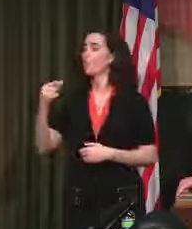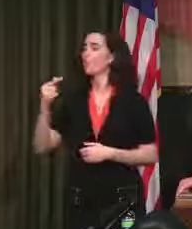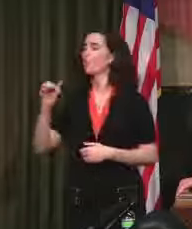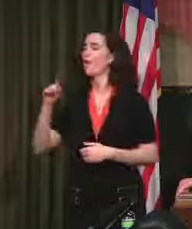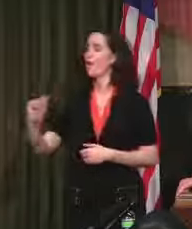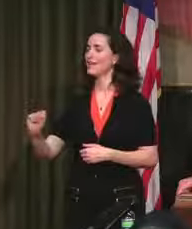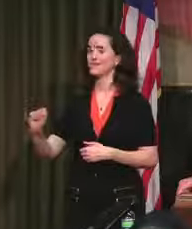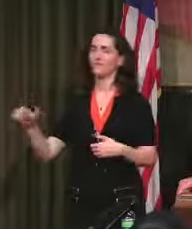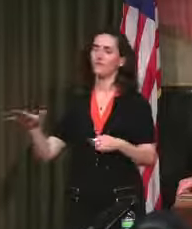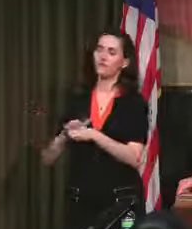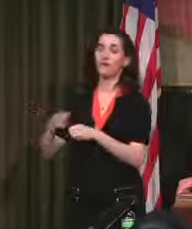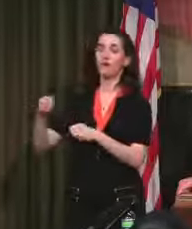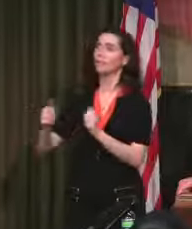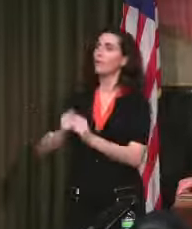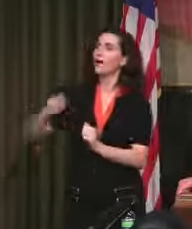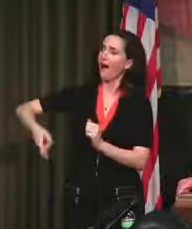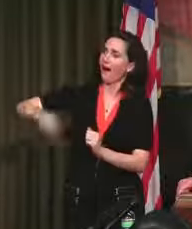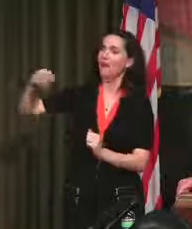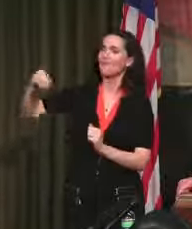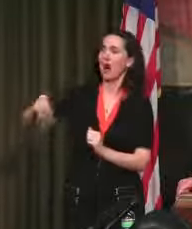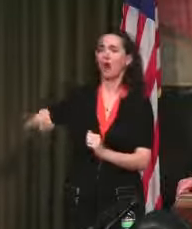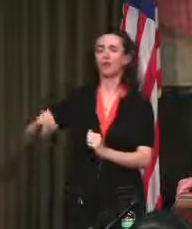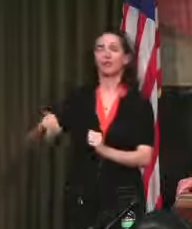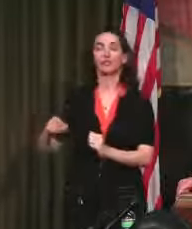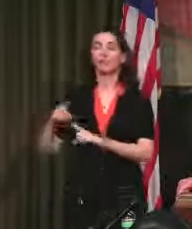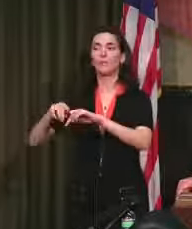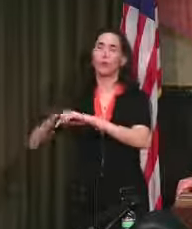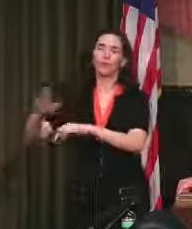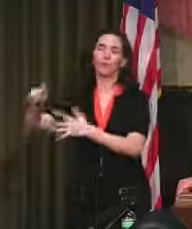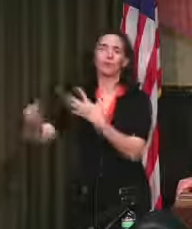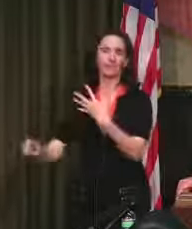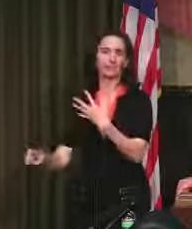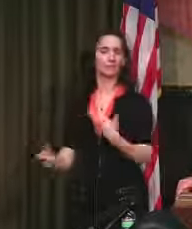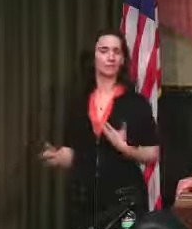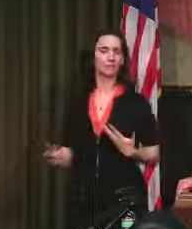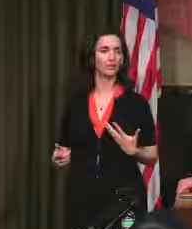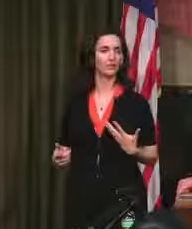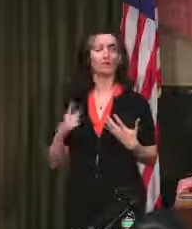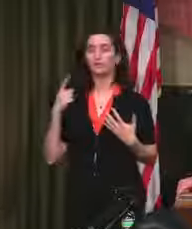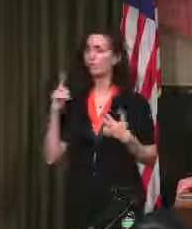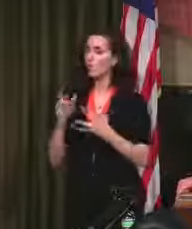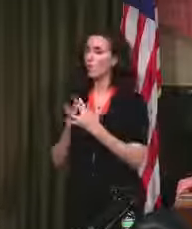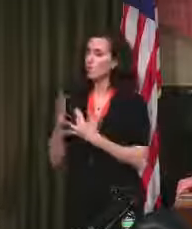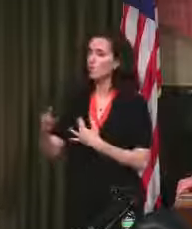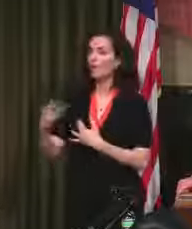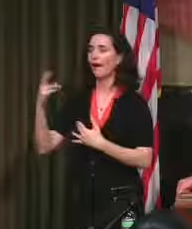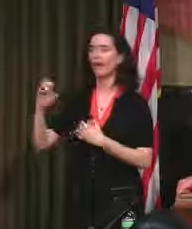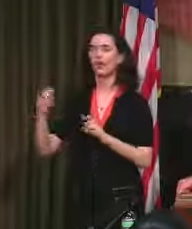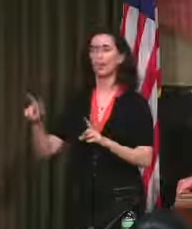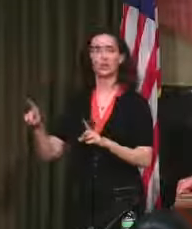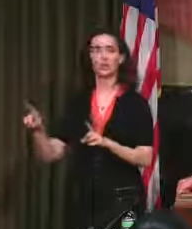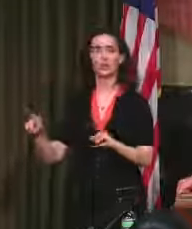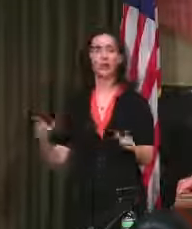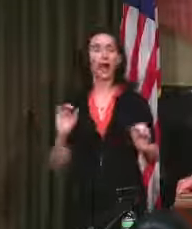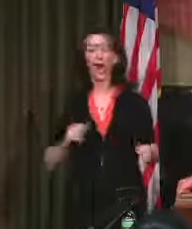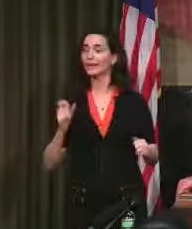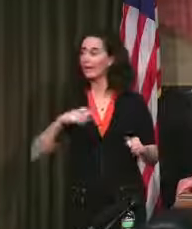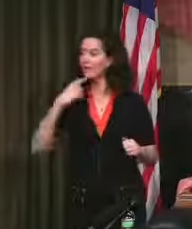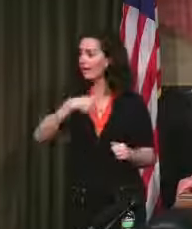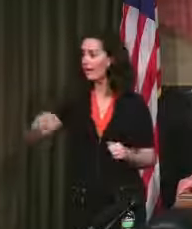an all-time high in the state of Louisiana for need-based help to get through higher education. I can tell them